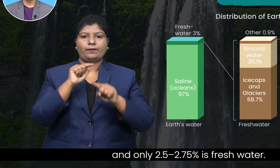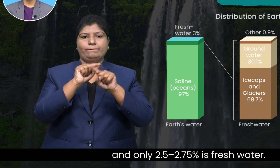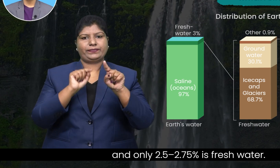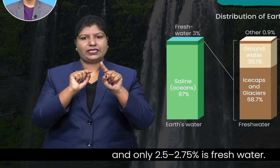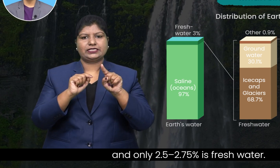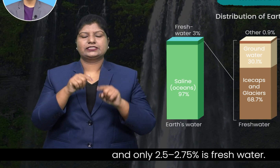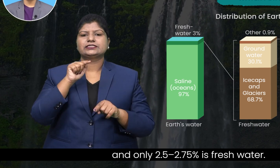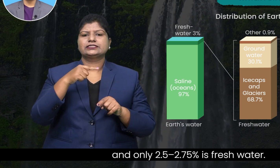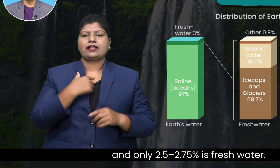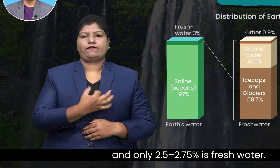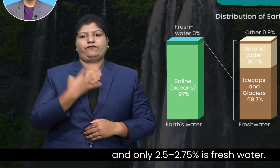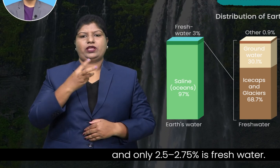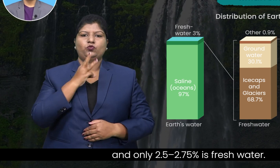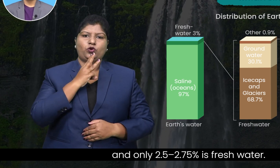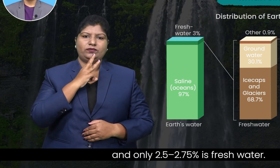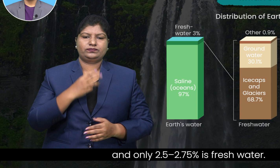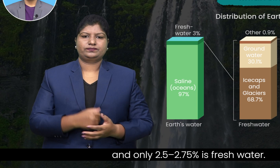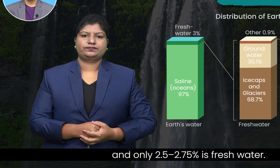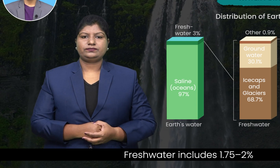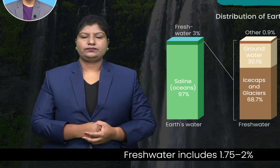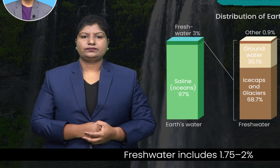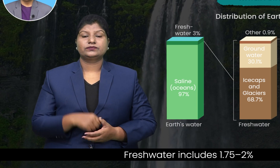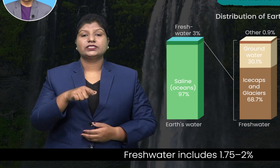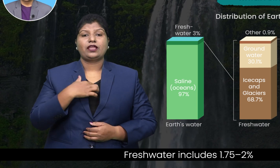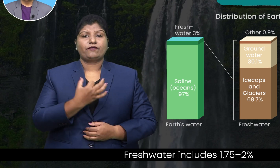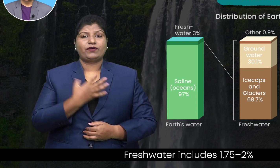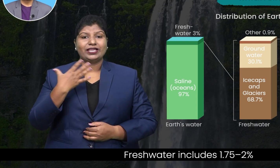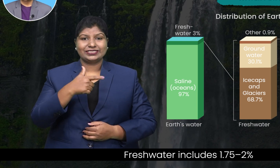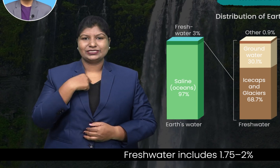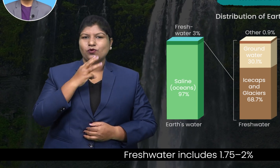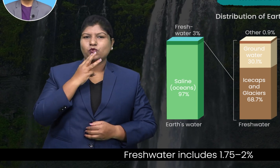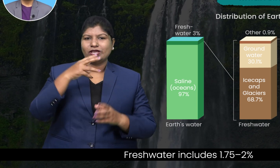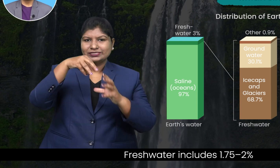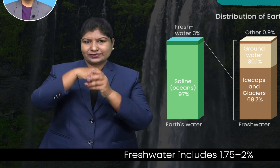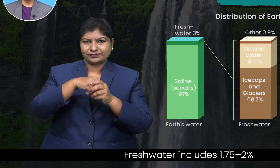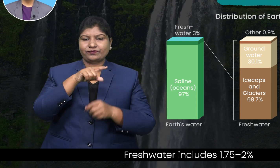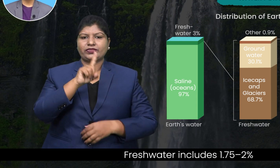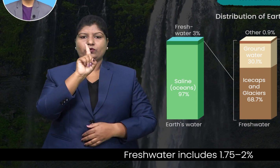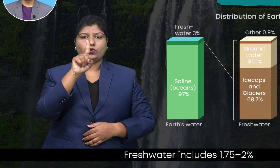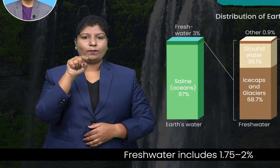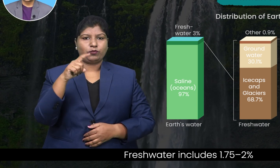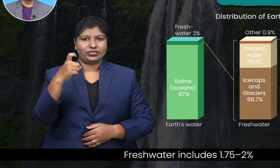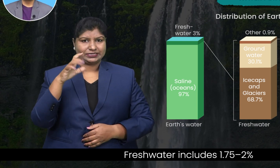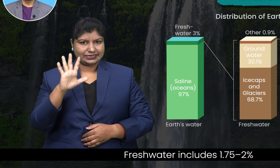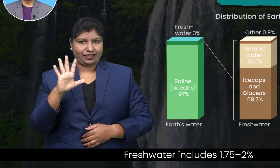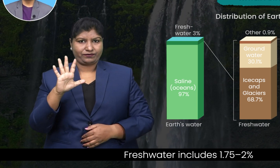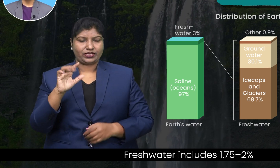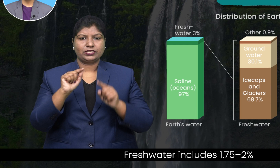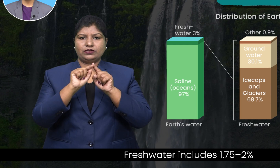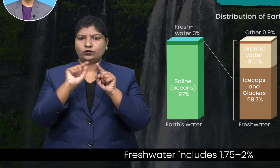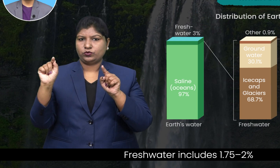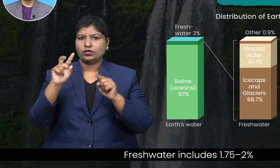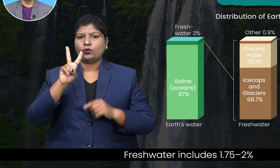2.75% is fresh water. Fresh water includes 1.75